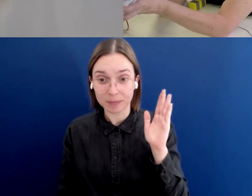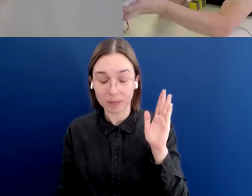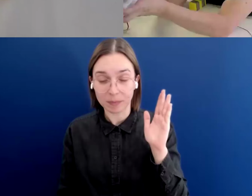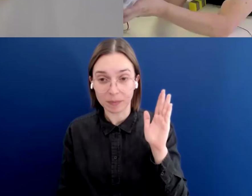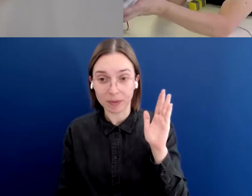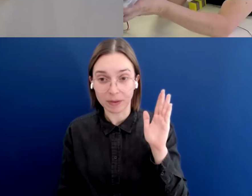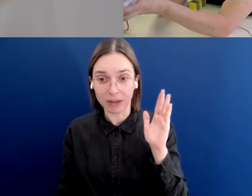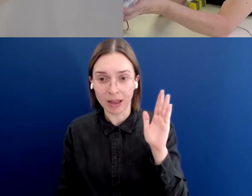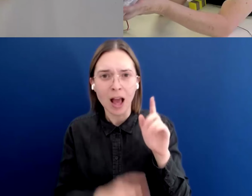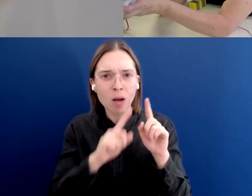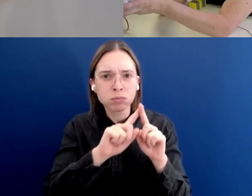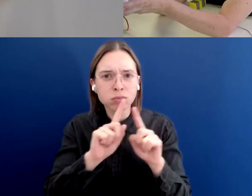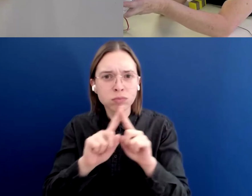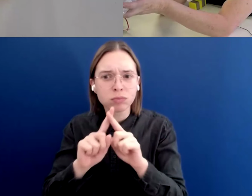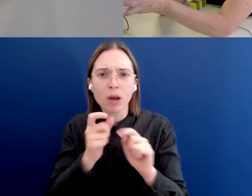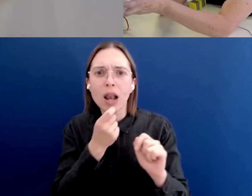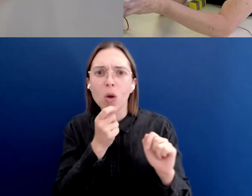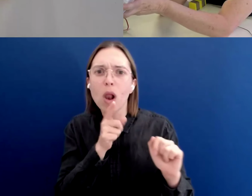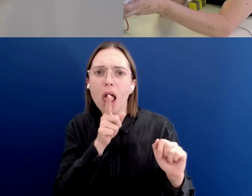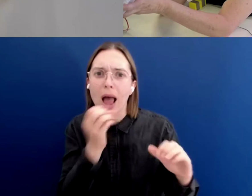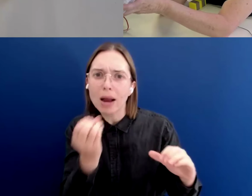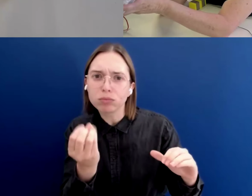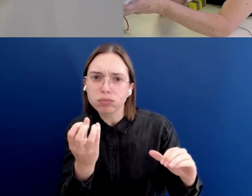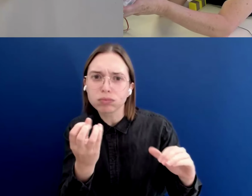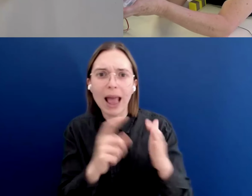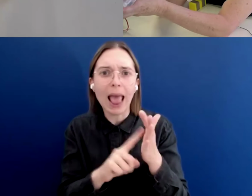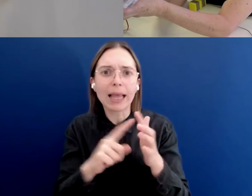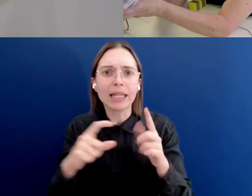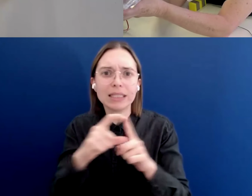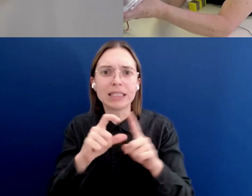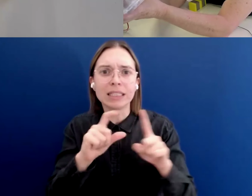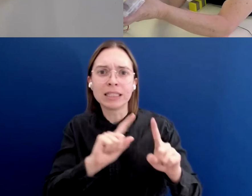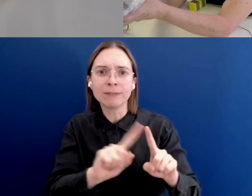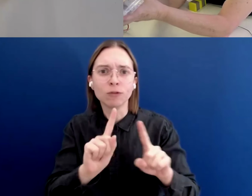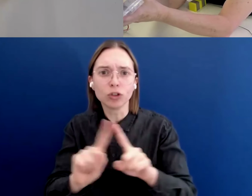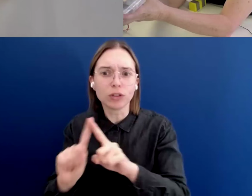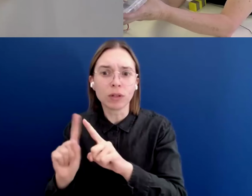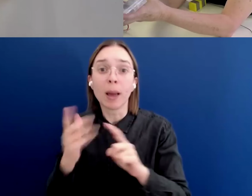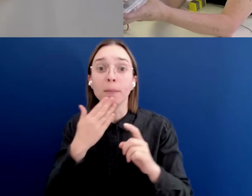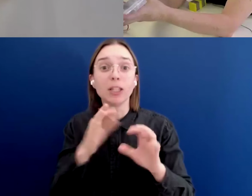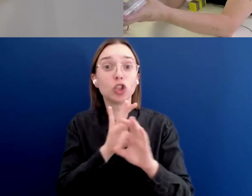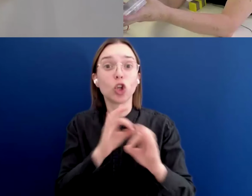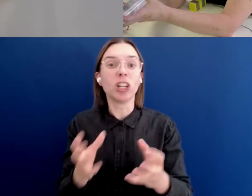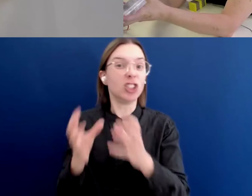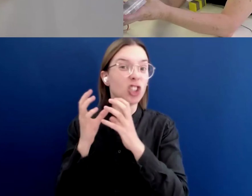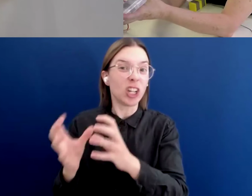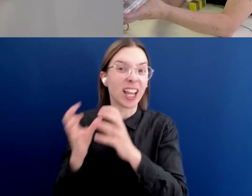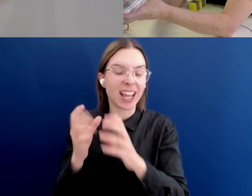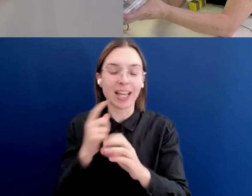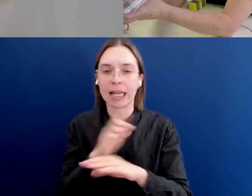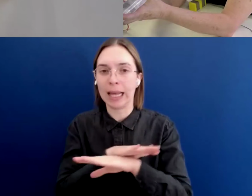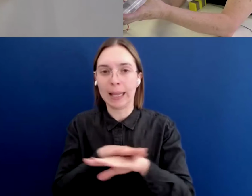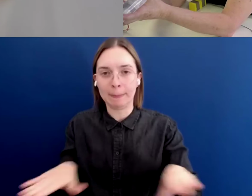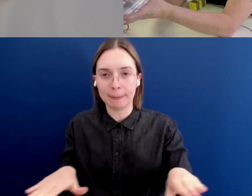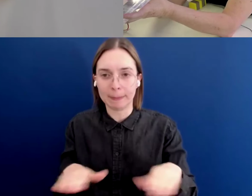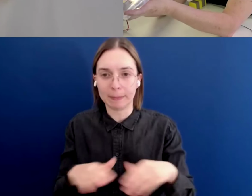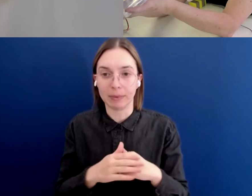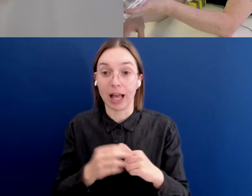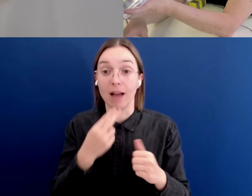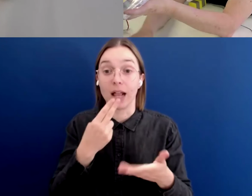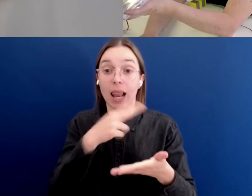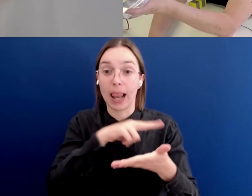different types of LEDs. So don't shake the kit around or you won't be able to tell which are which. They are actually labeled. So these are red,